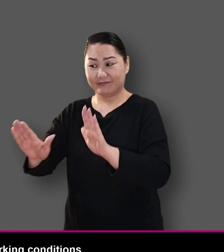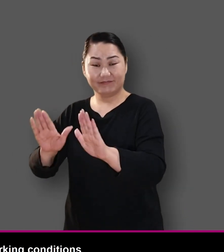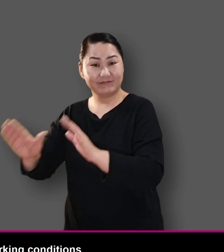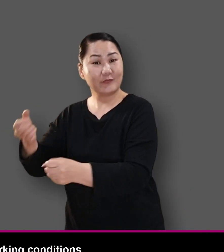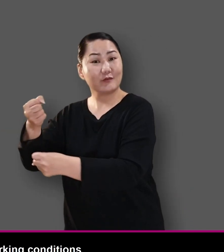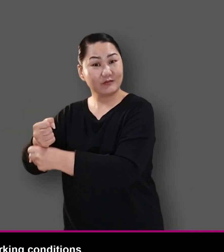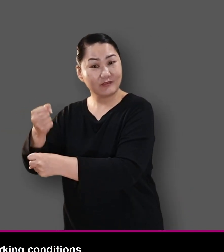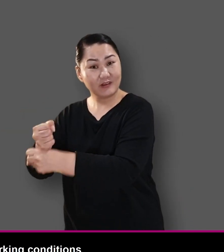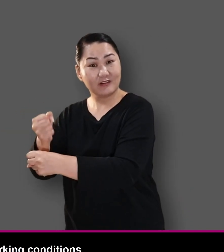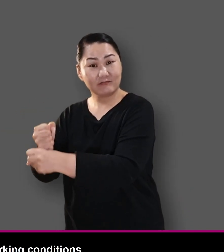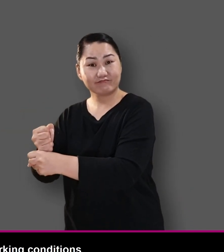unsafe working conditions,